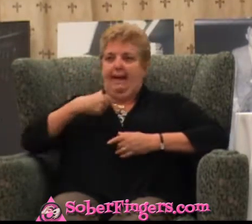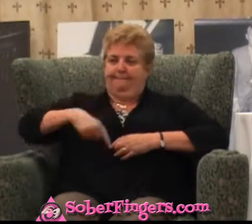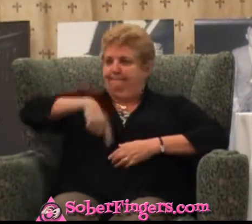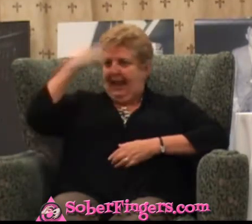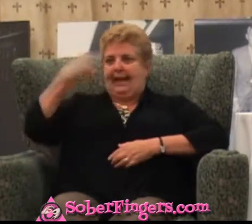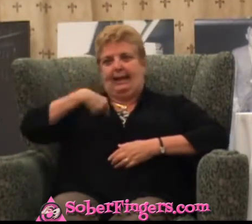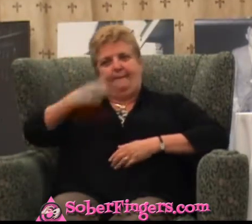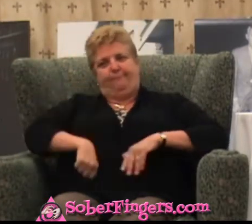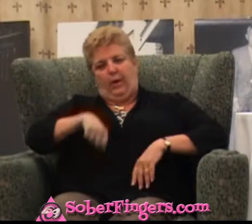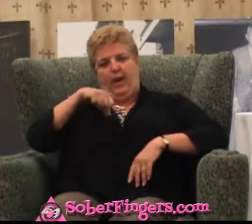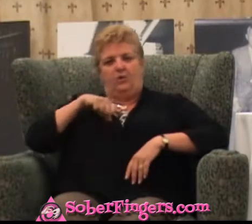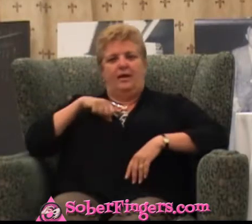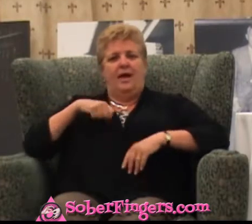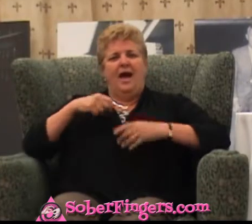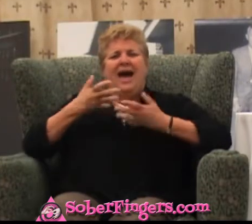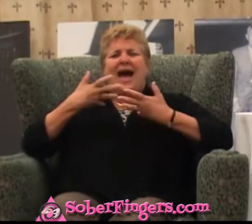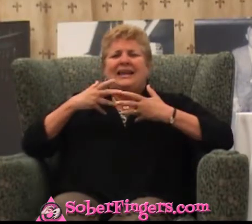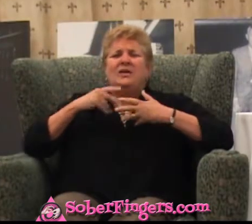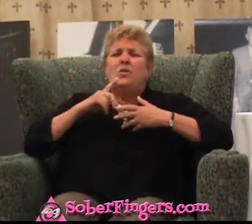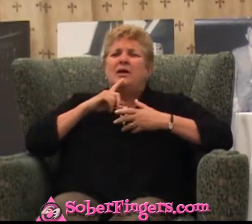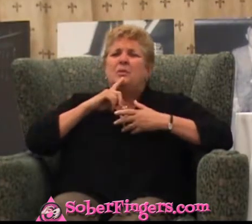really wanted to be white. I just wanted to be high yellow,